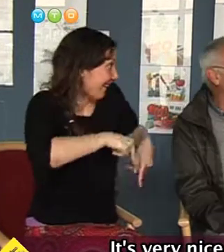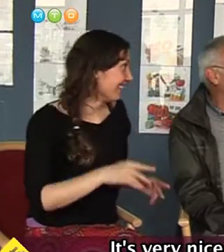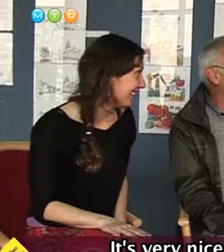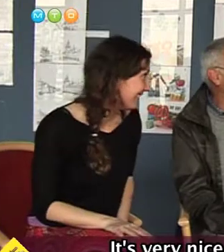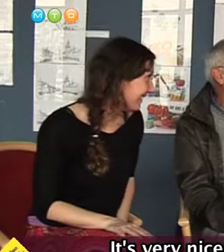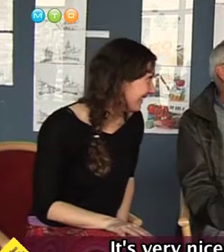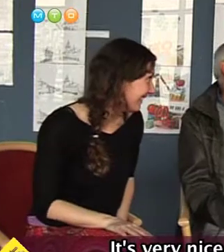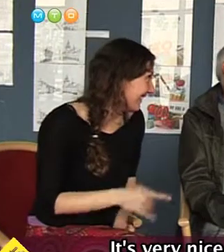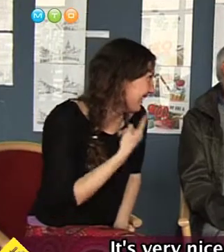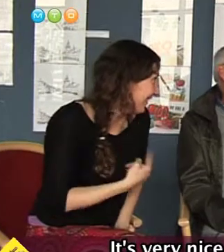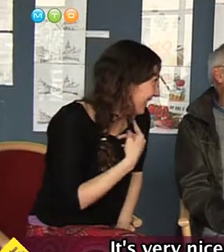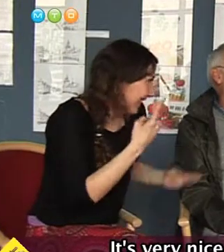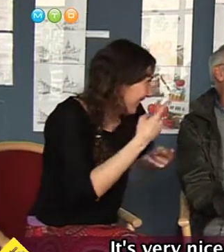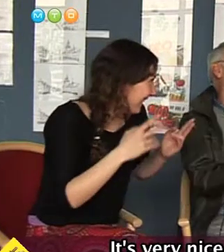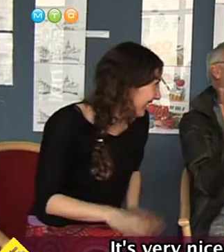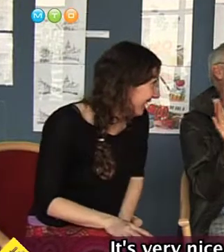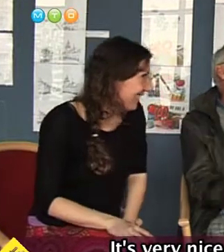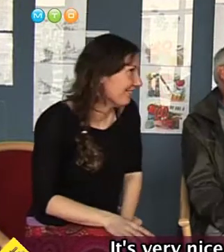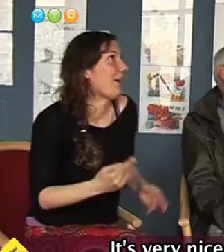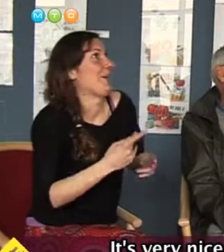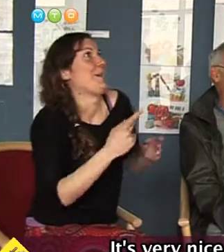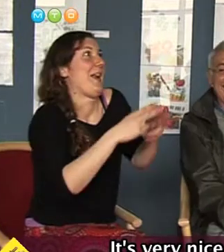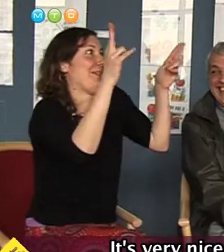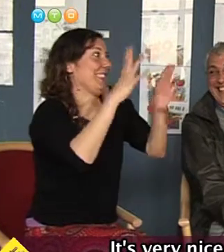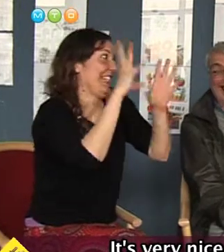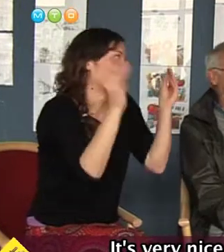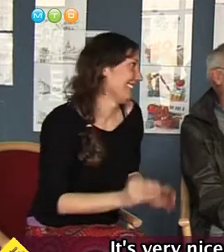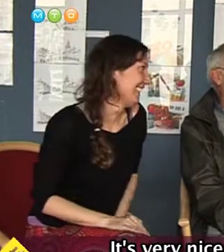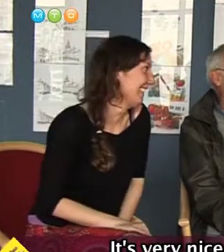It's lovely. It's wonderful. It's marvellous.